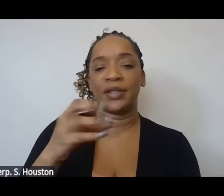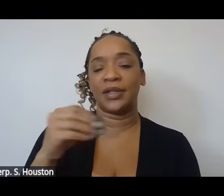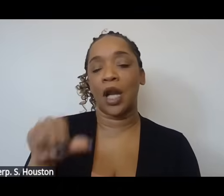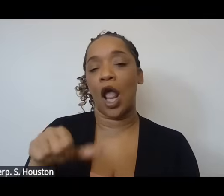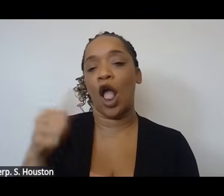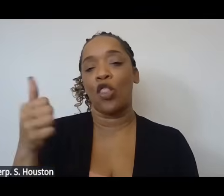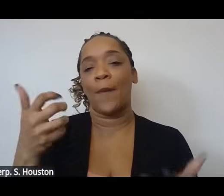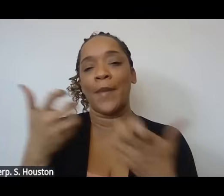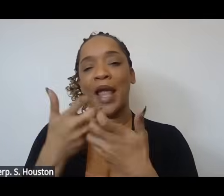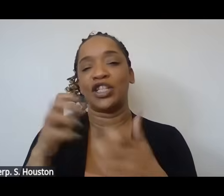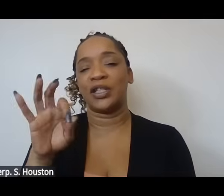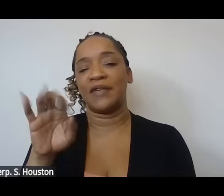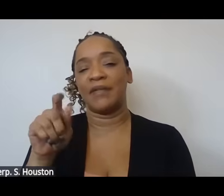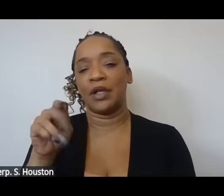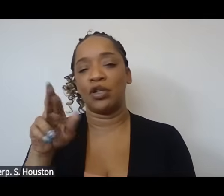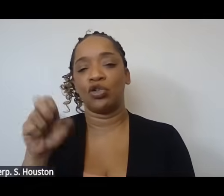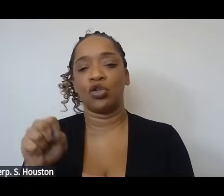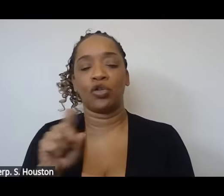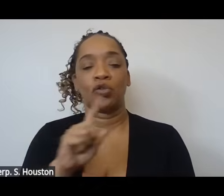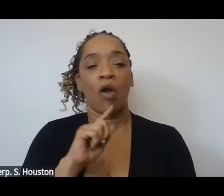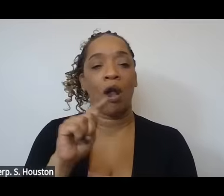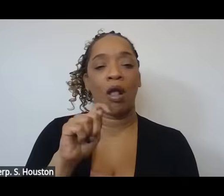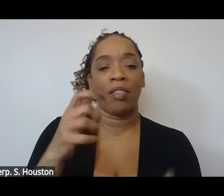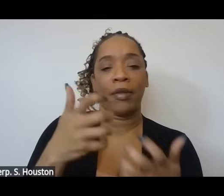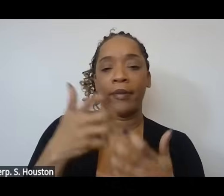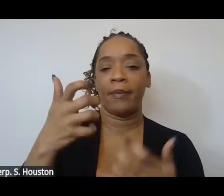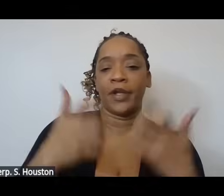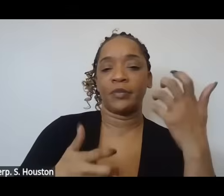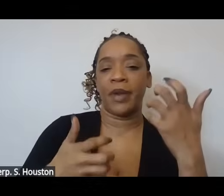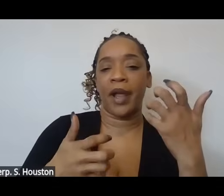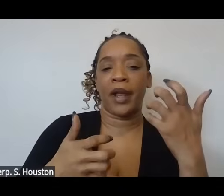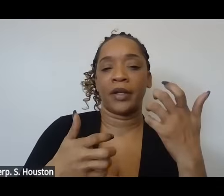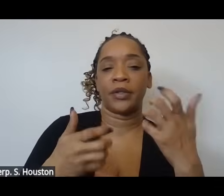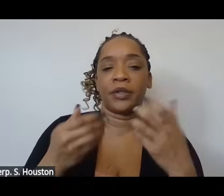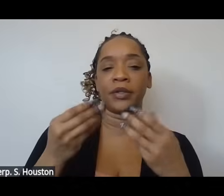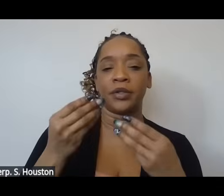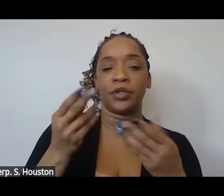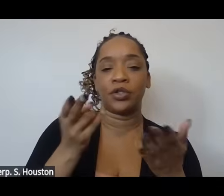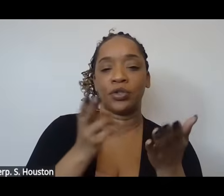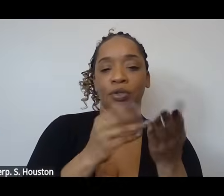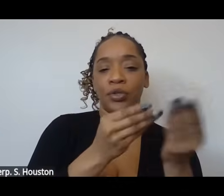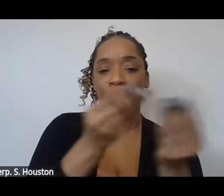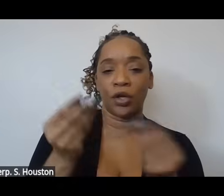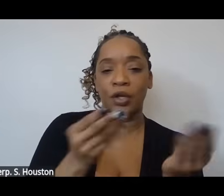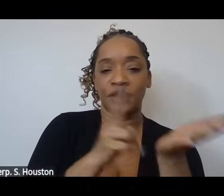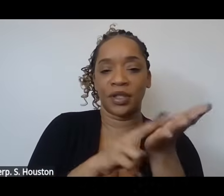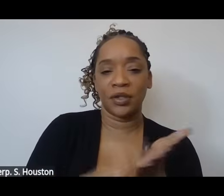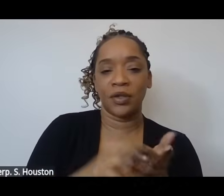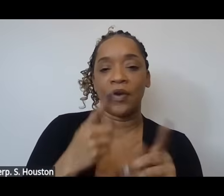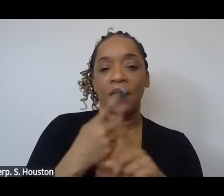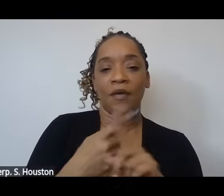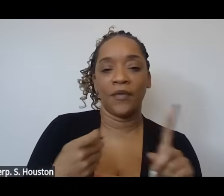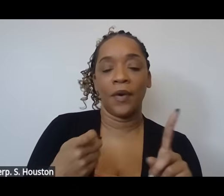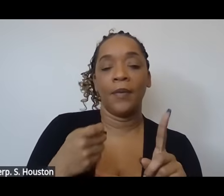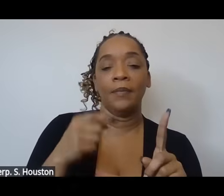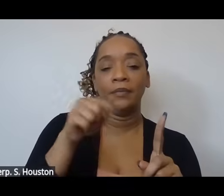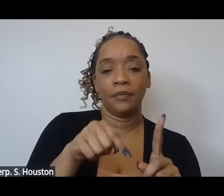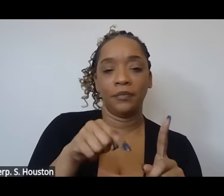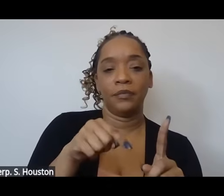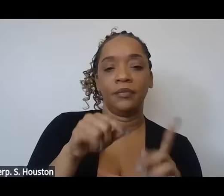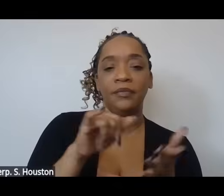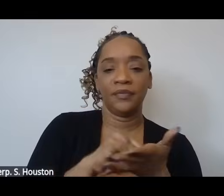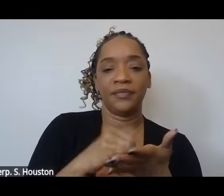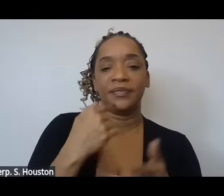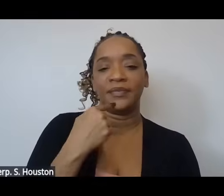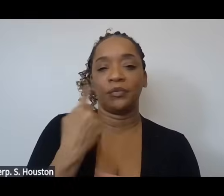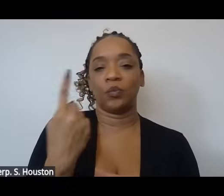The mismatched circulator signatures from different petition drives are compelling evidence that at least one of the signatures is invalid. When you